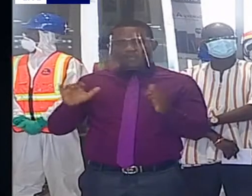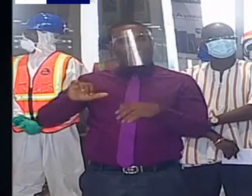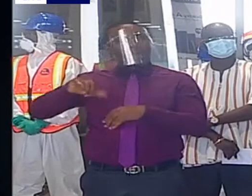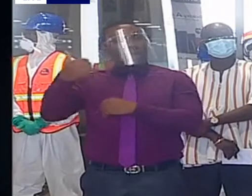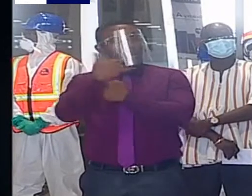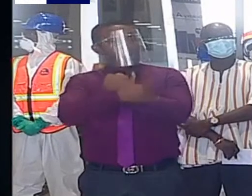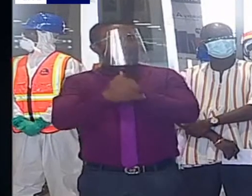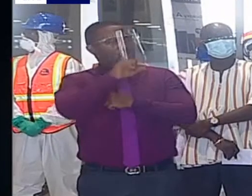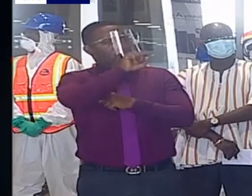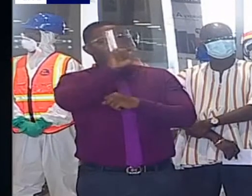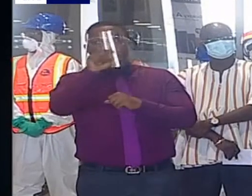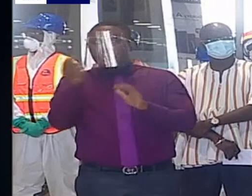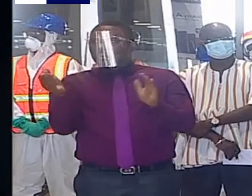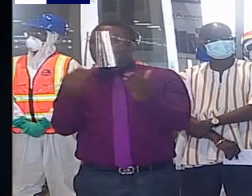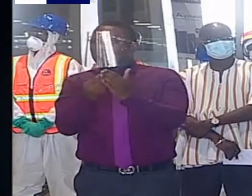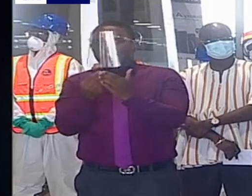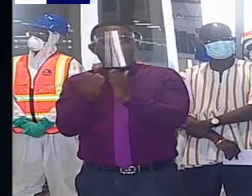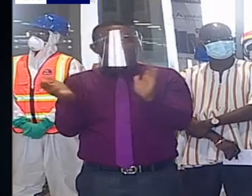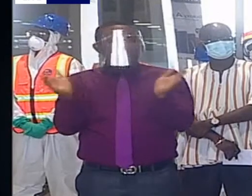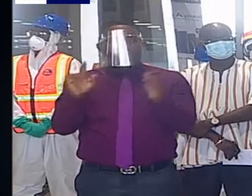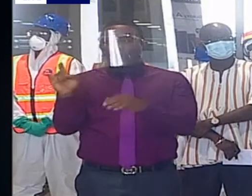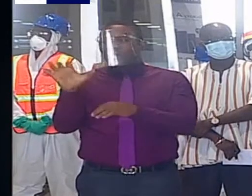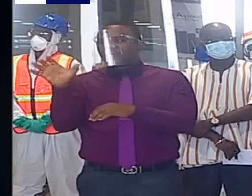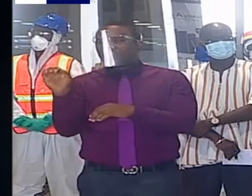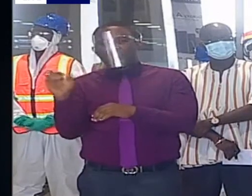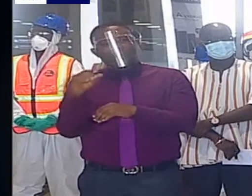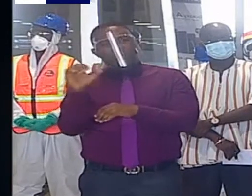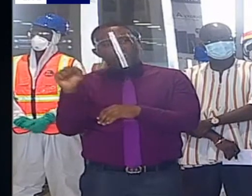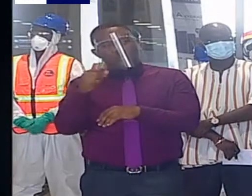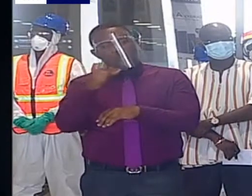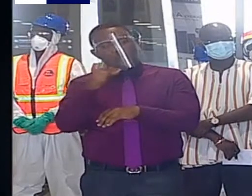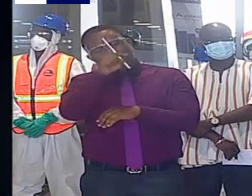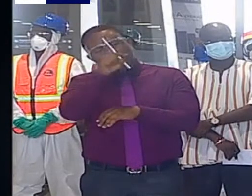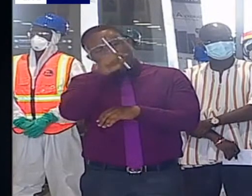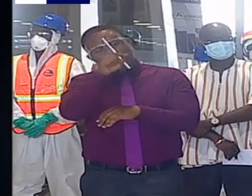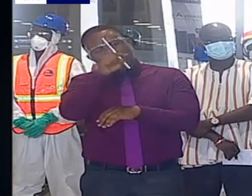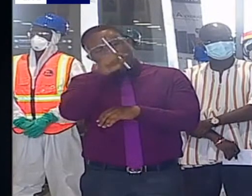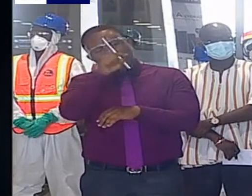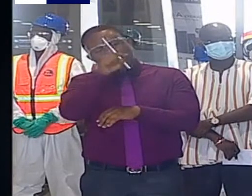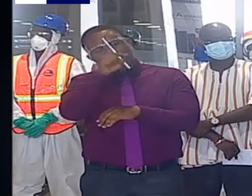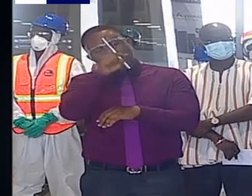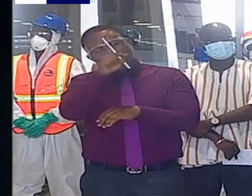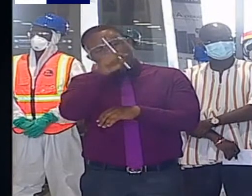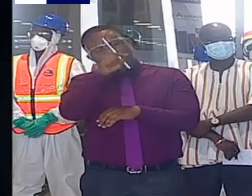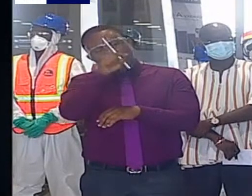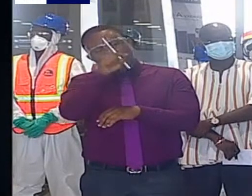this figure to others around, and what you would have spent.